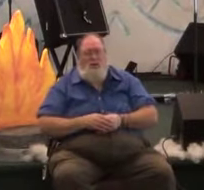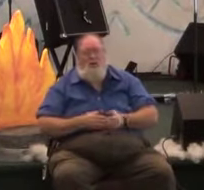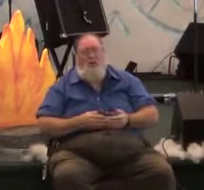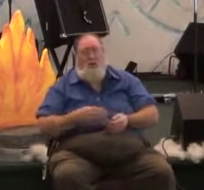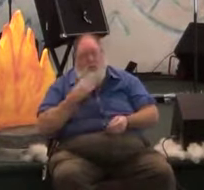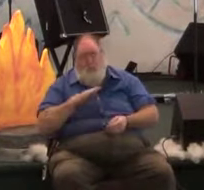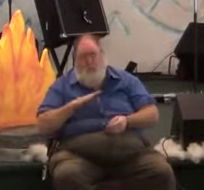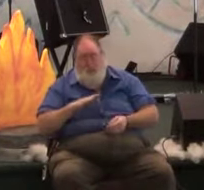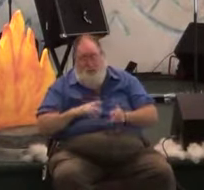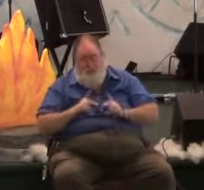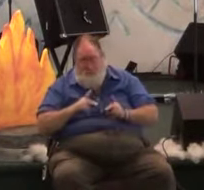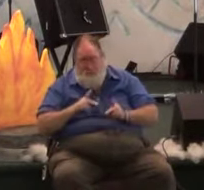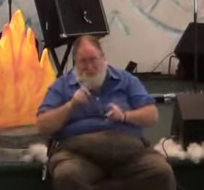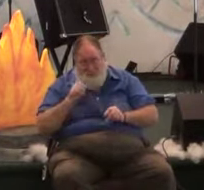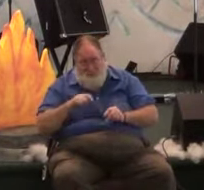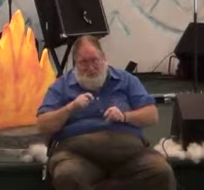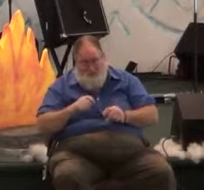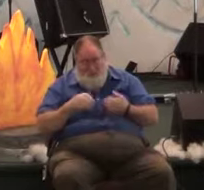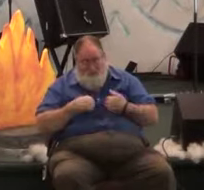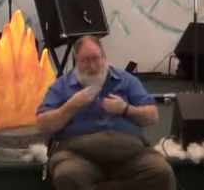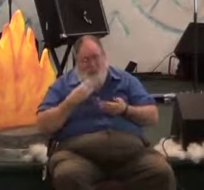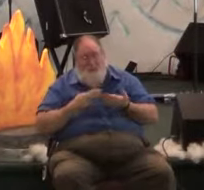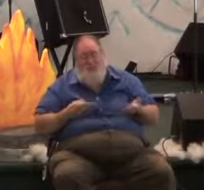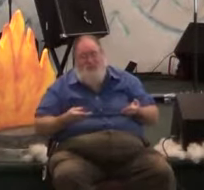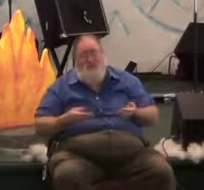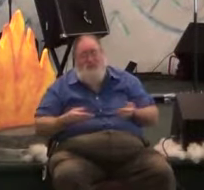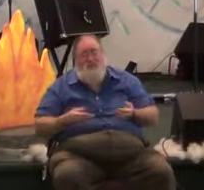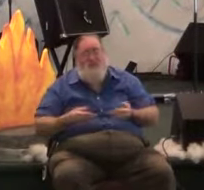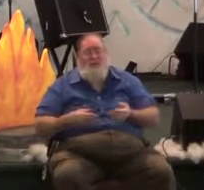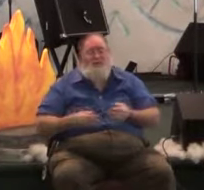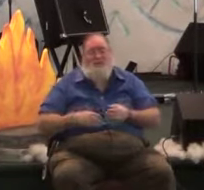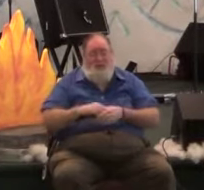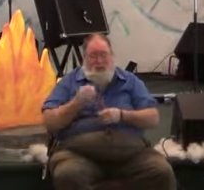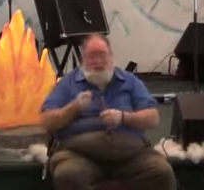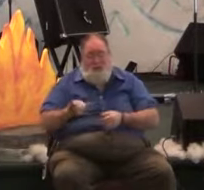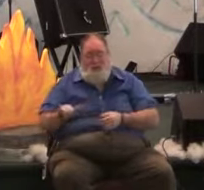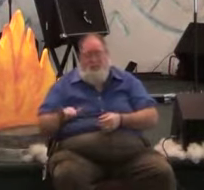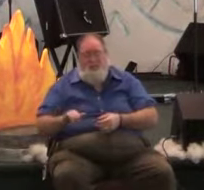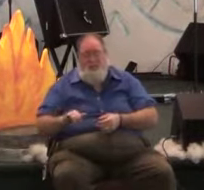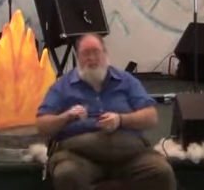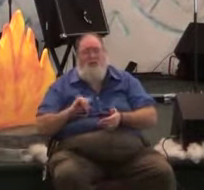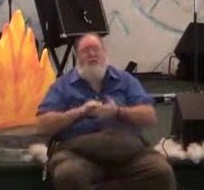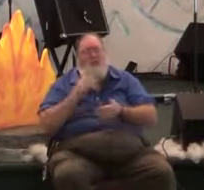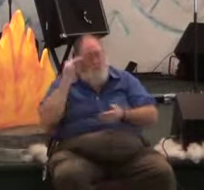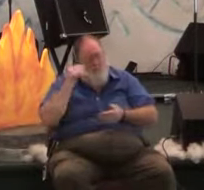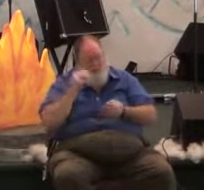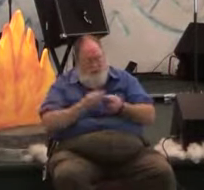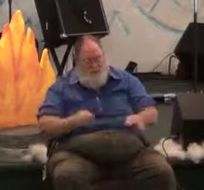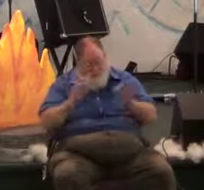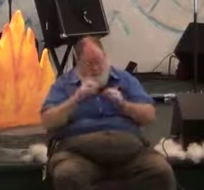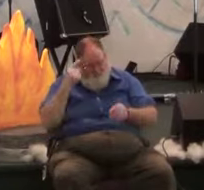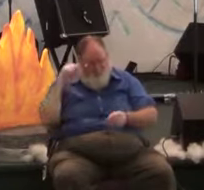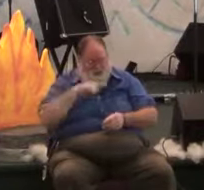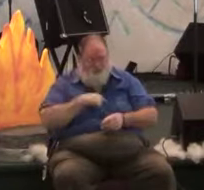comes out. And that's why it's so important for all of us to be filled with the Spirit and the love and the mercy and the grace of